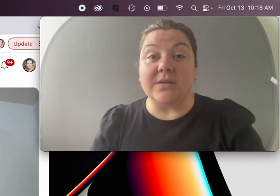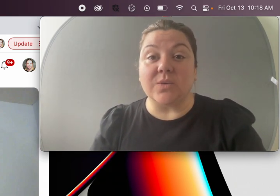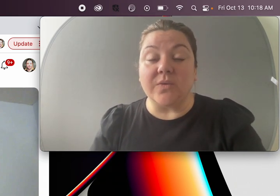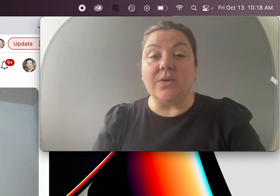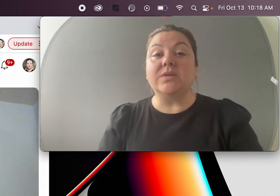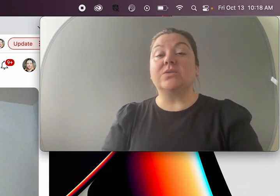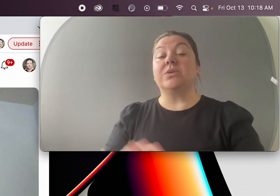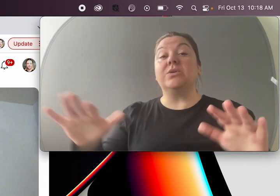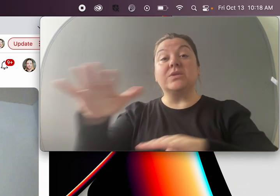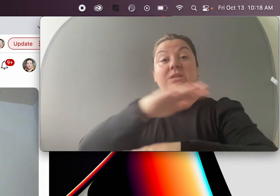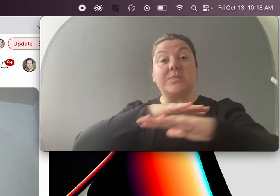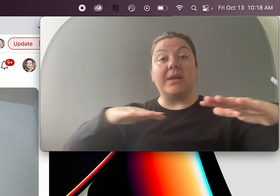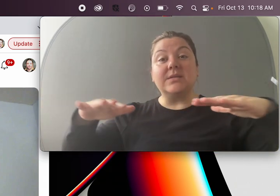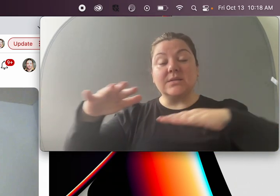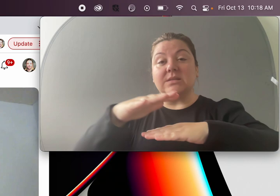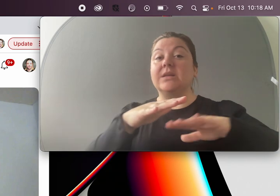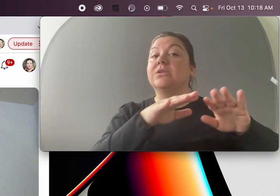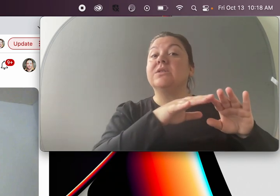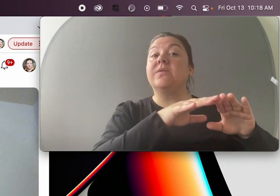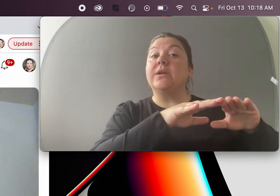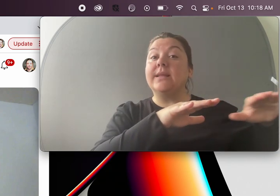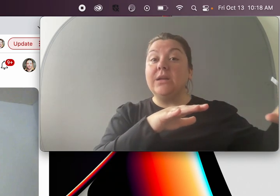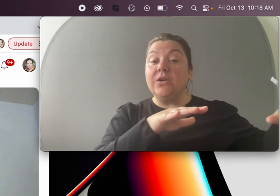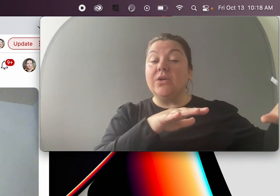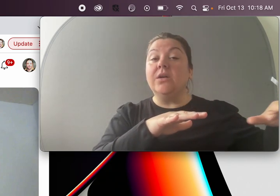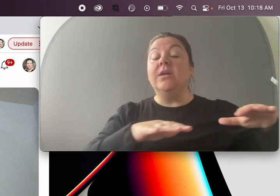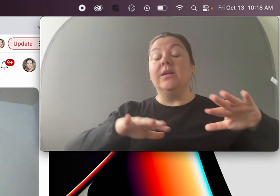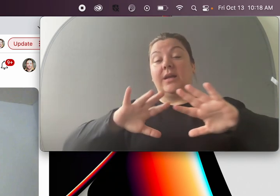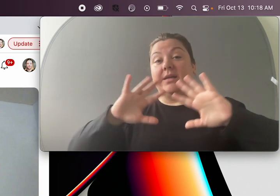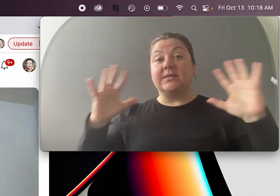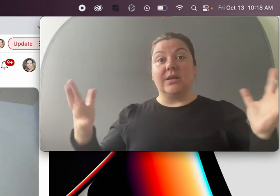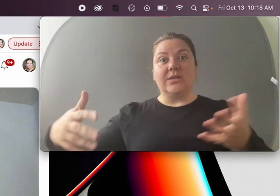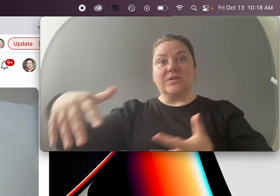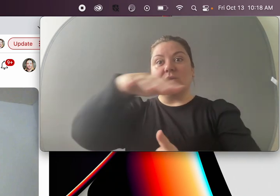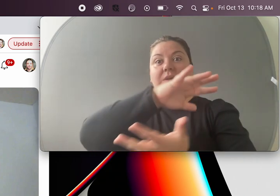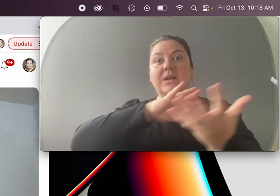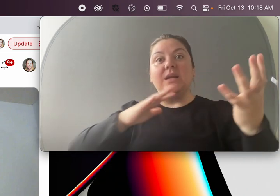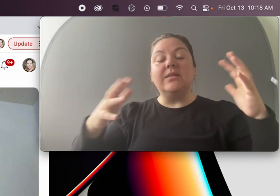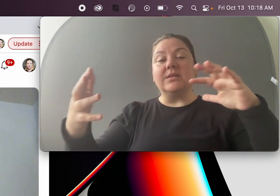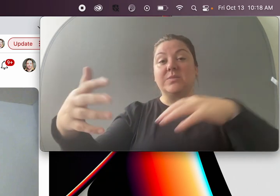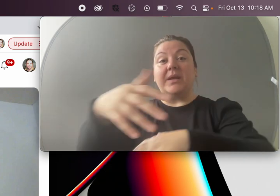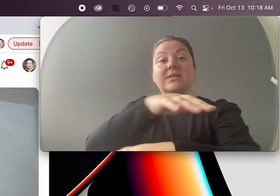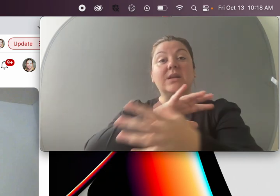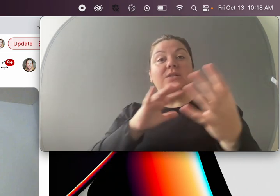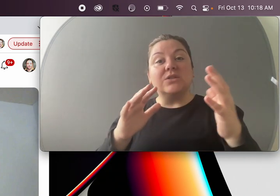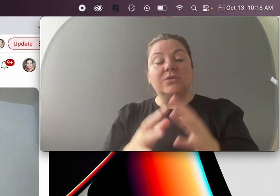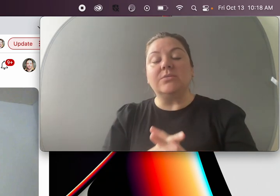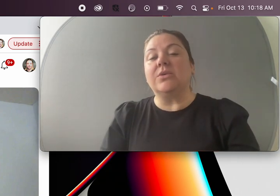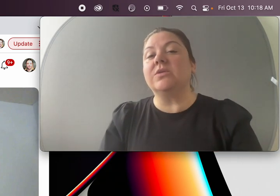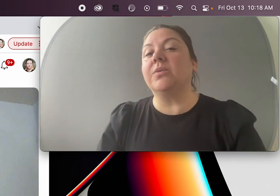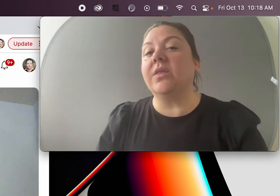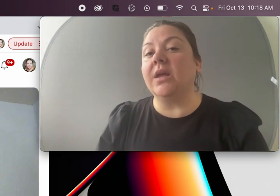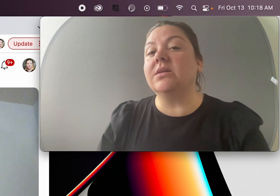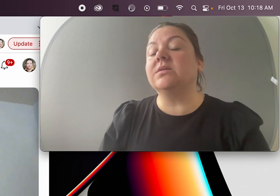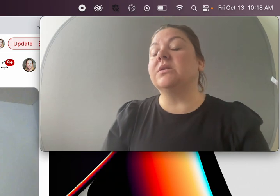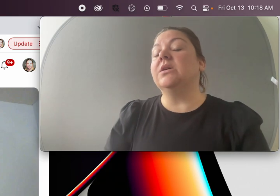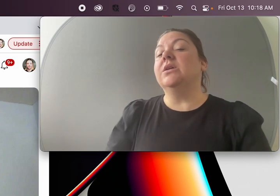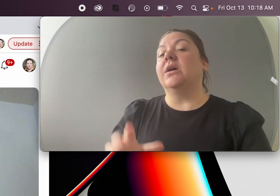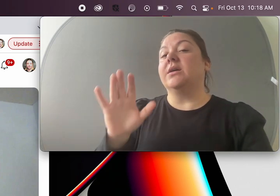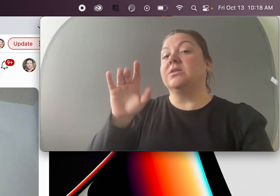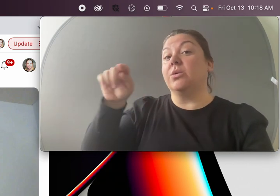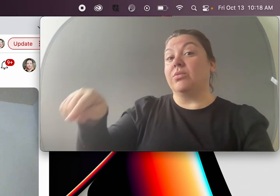the nouns were first. We use space because English is very linear. ASL is 3D. The space tells you multiple